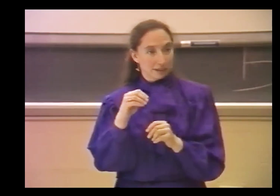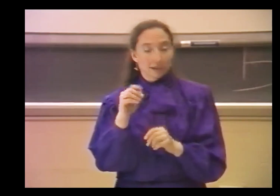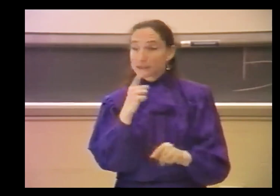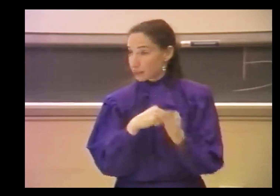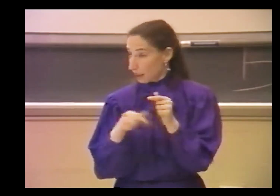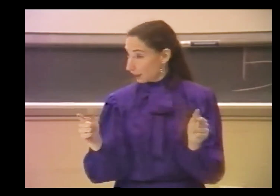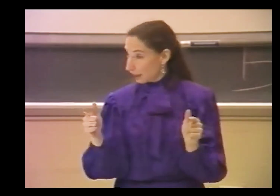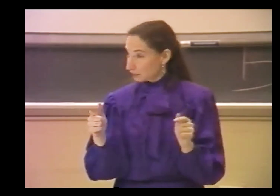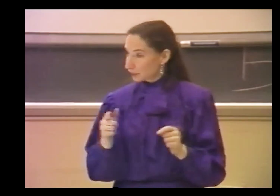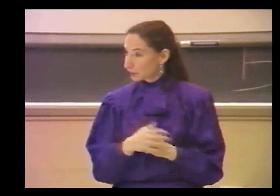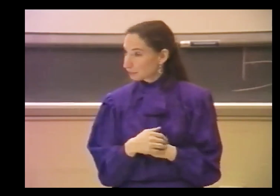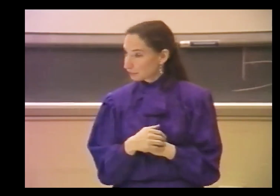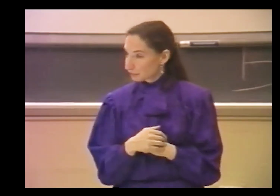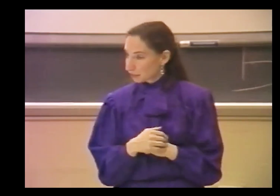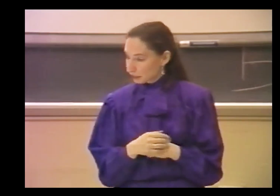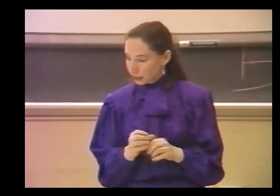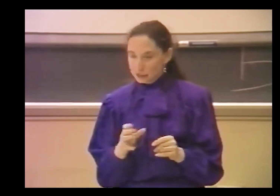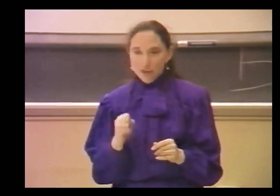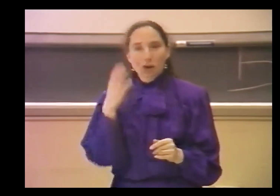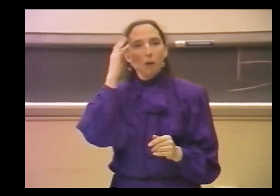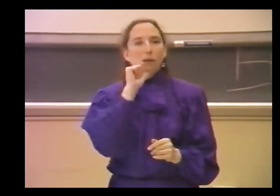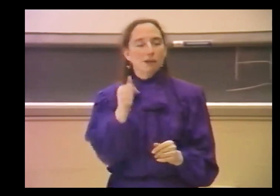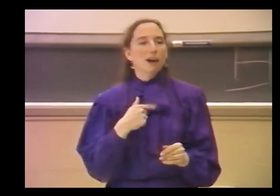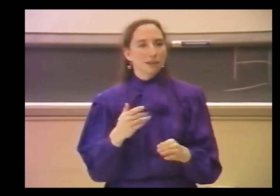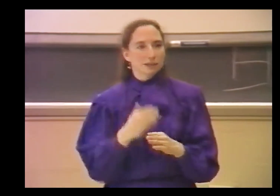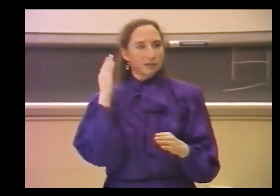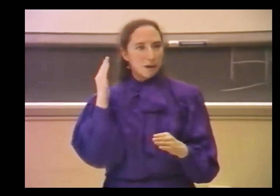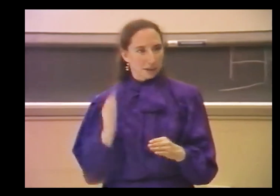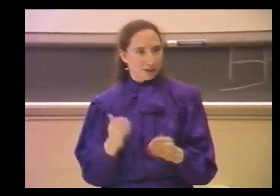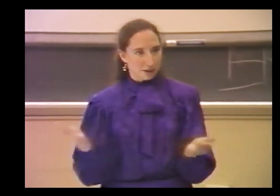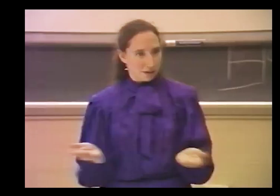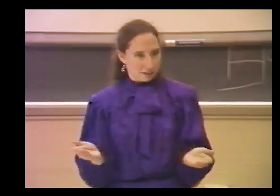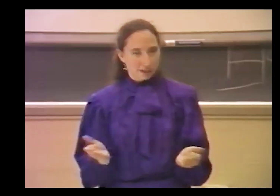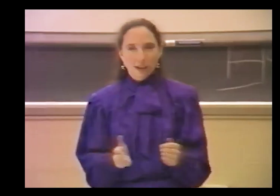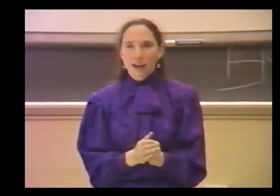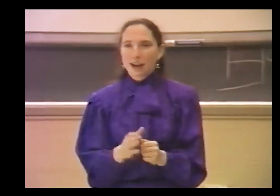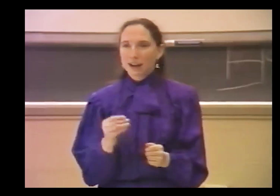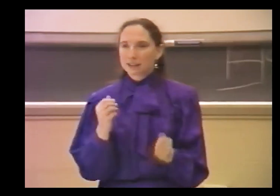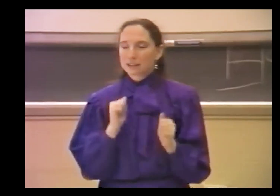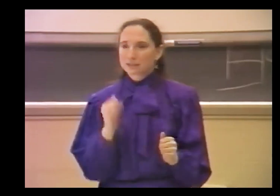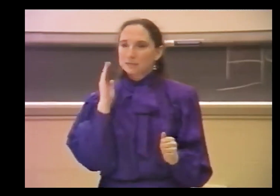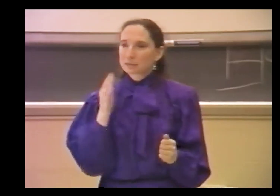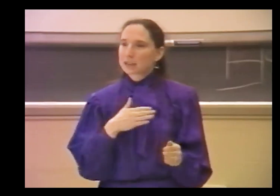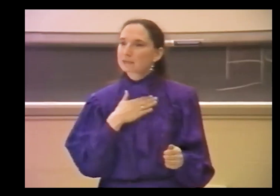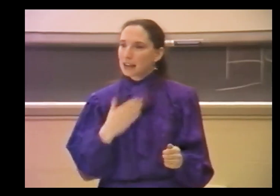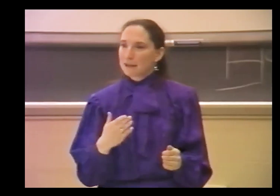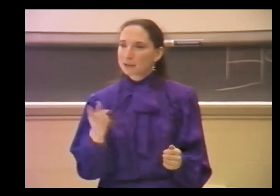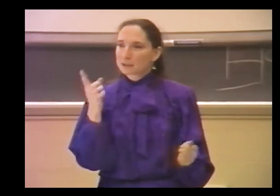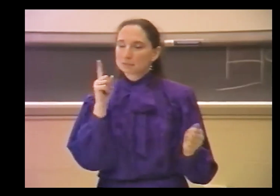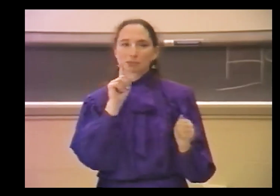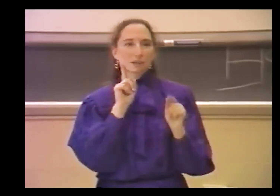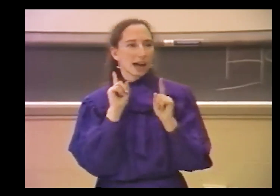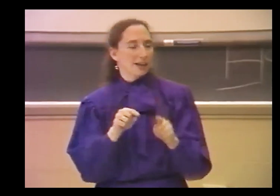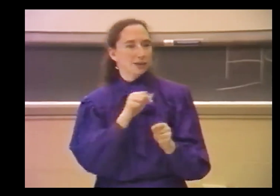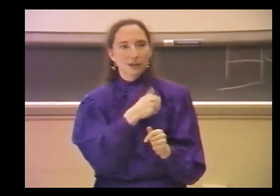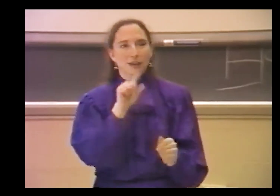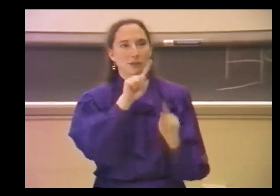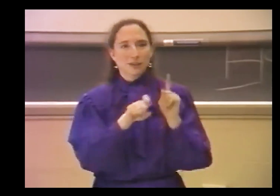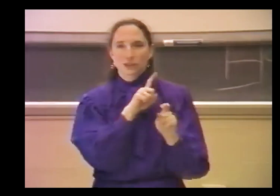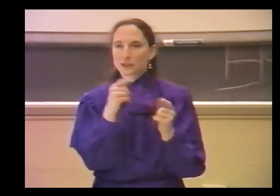in sign language. Okay, so why don't I stop here, and I'll be happy to answer any questions you